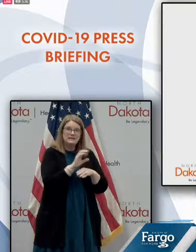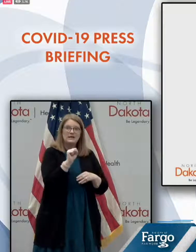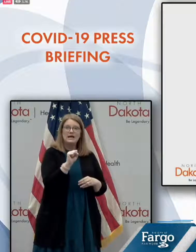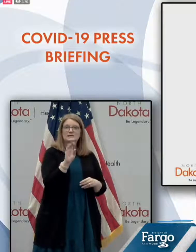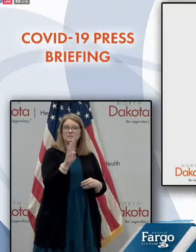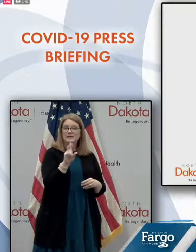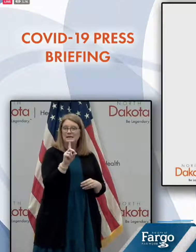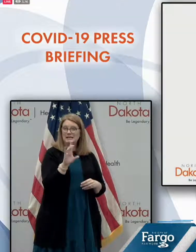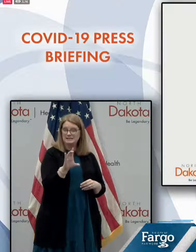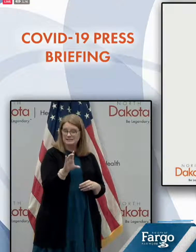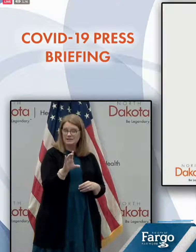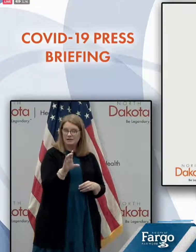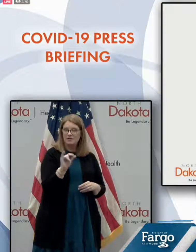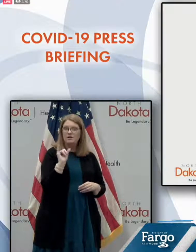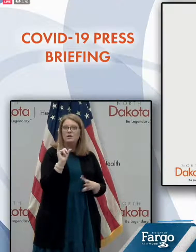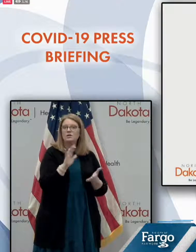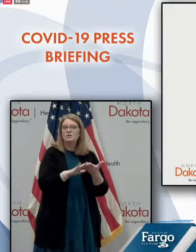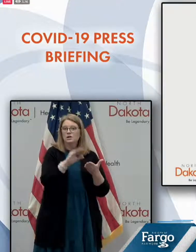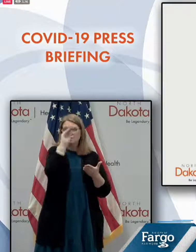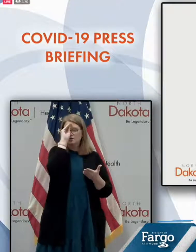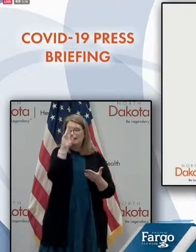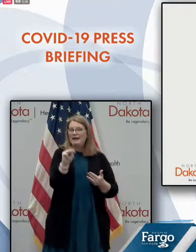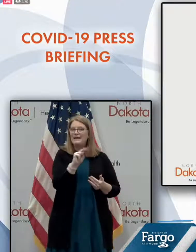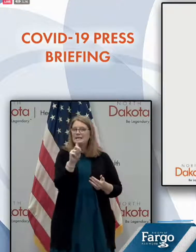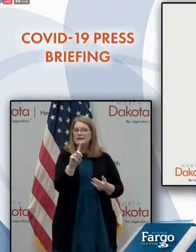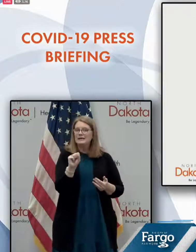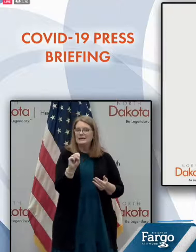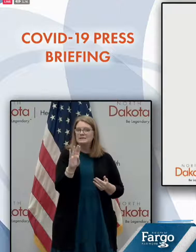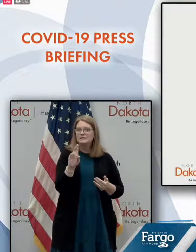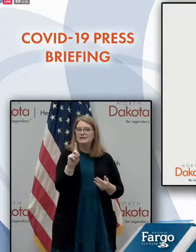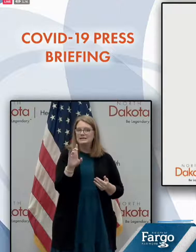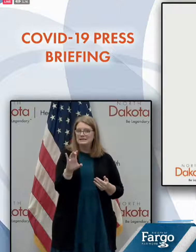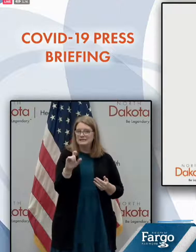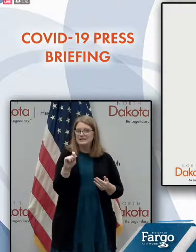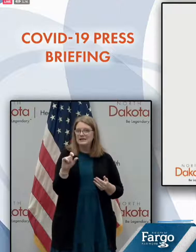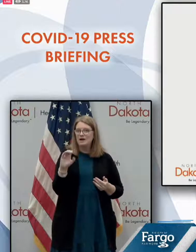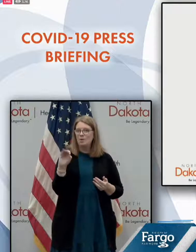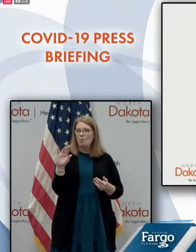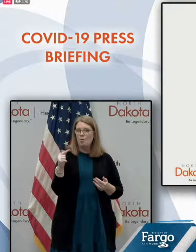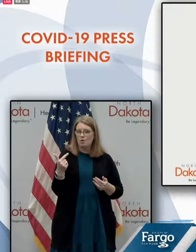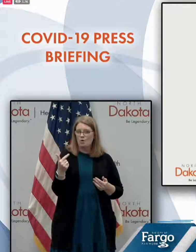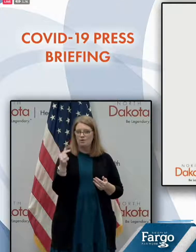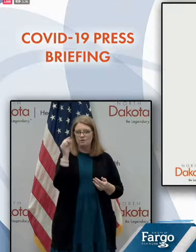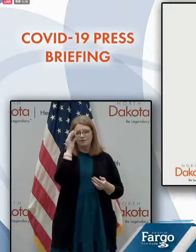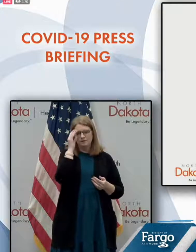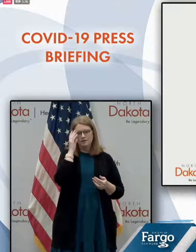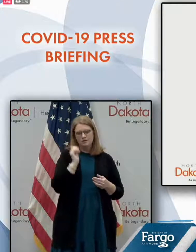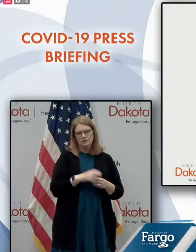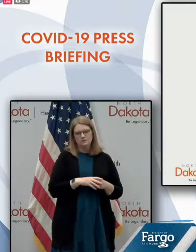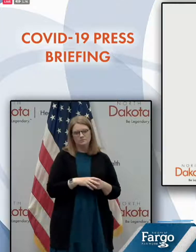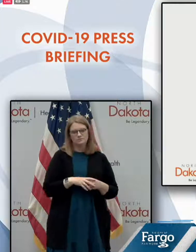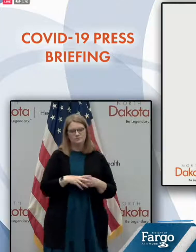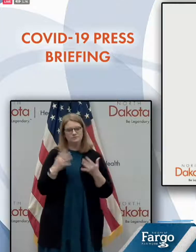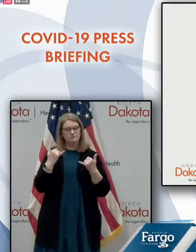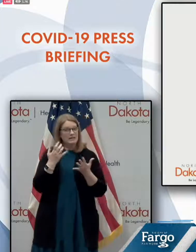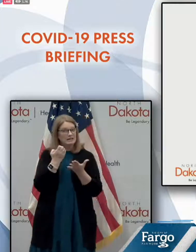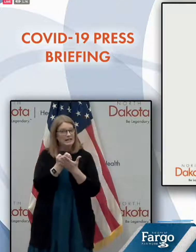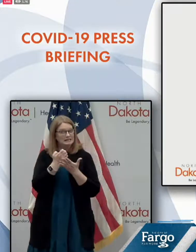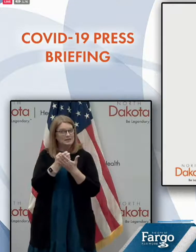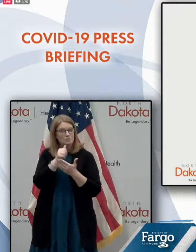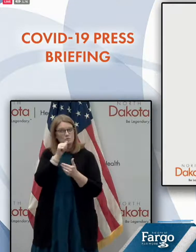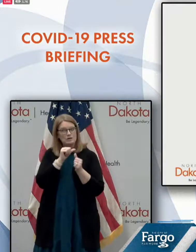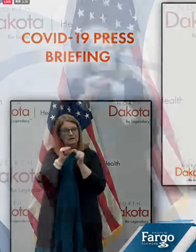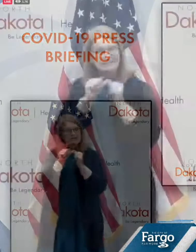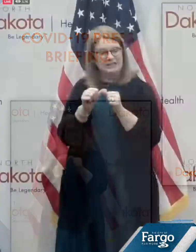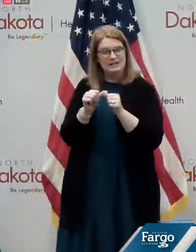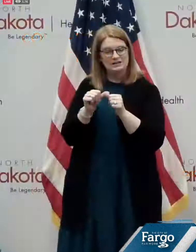SBDC, which you can learn more about at ndsbdc.org. So on to the Economic Resiliency Grant,